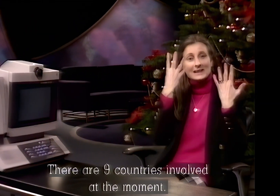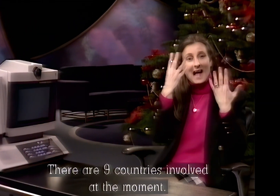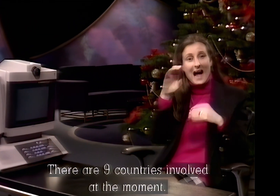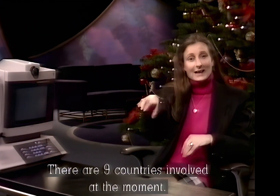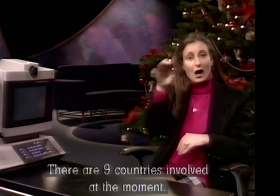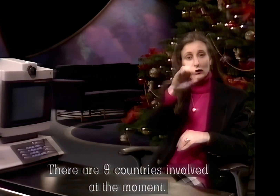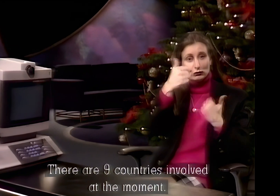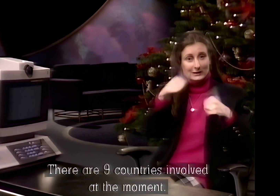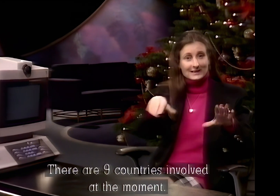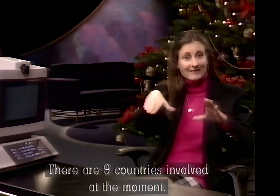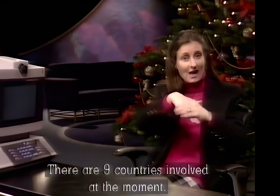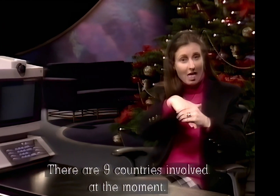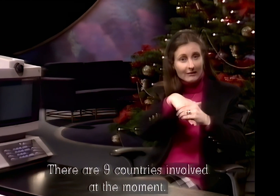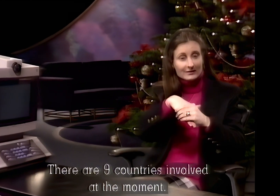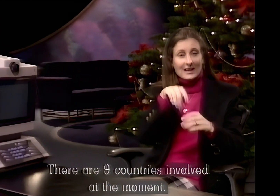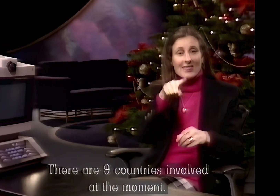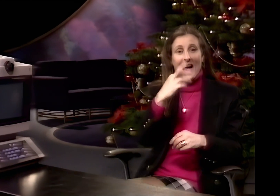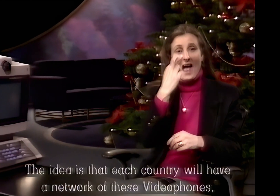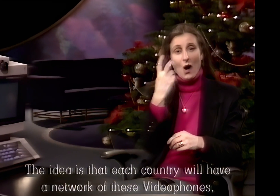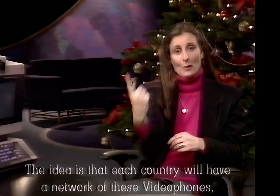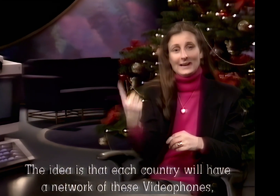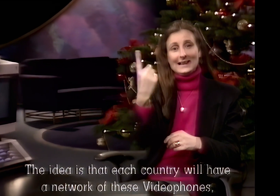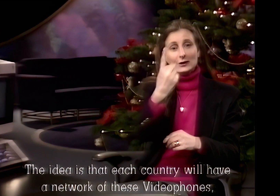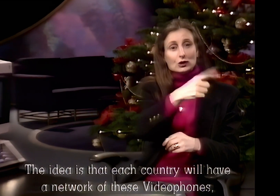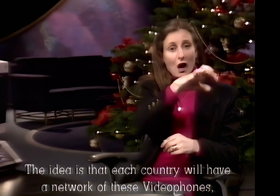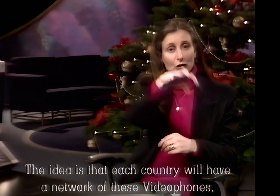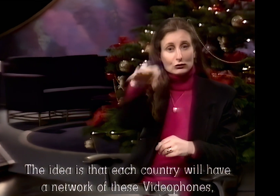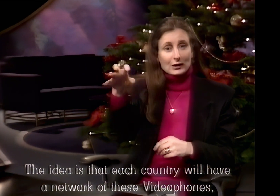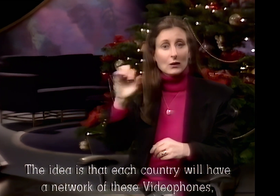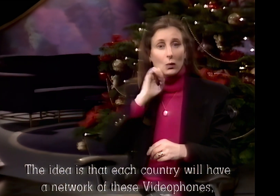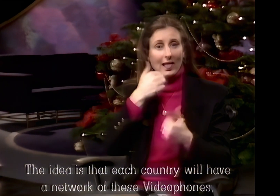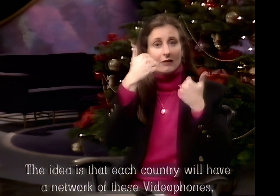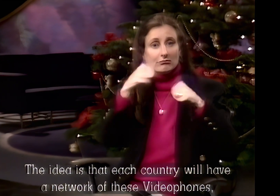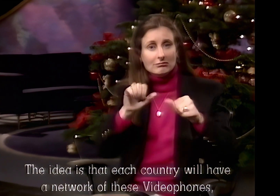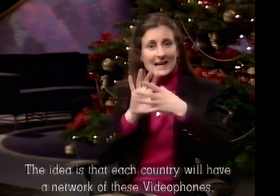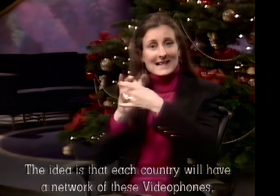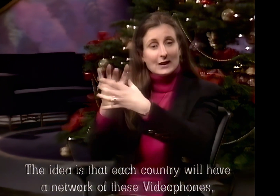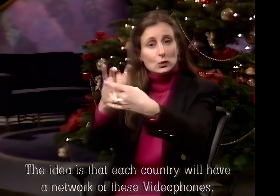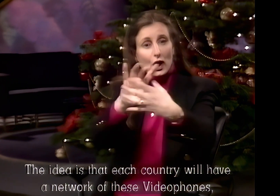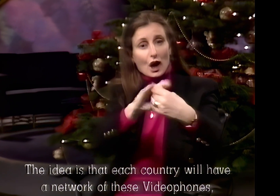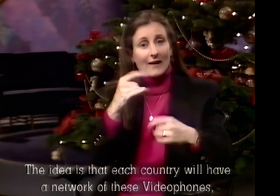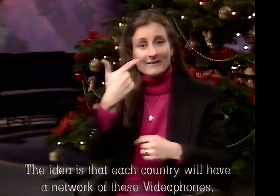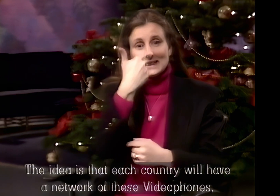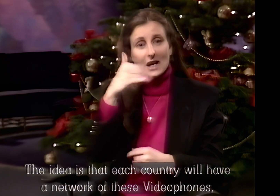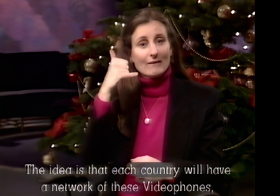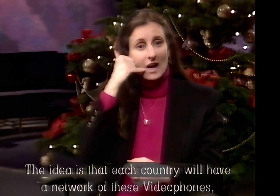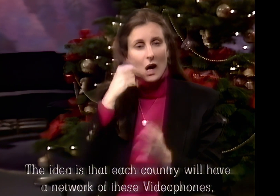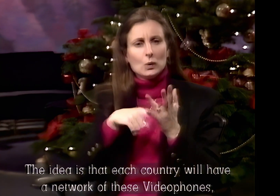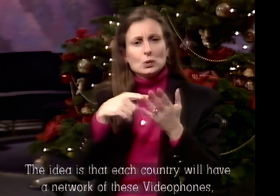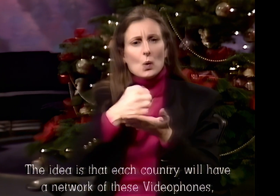There are 9 countries involved at the moment. The idea is that each country will have a network of these video phones, all